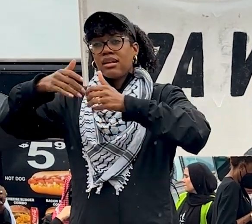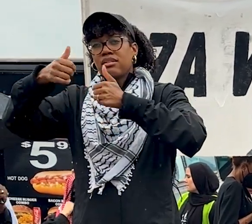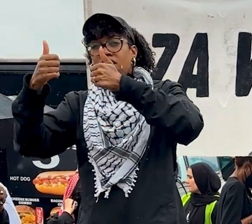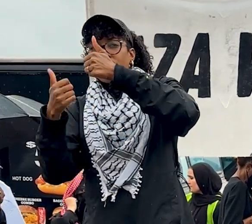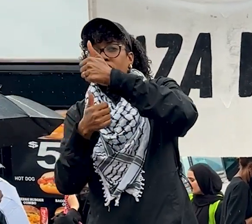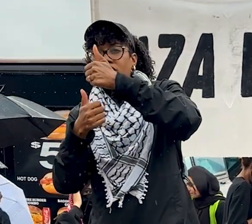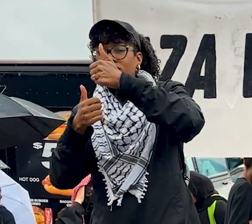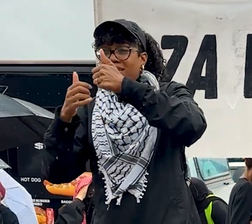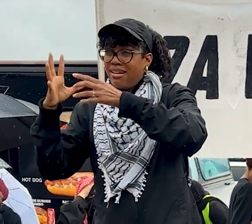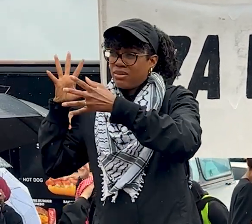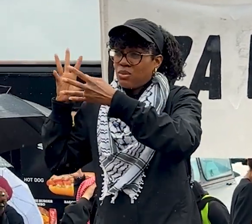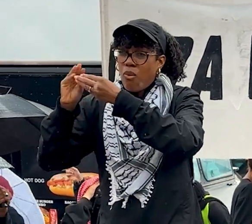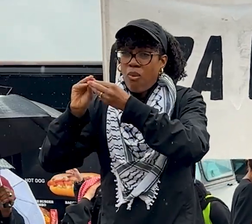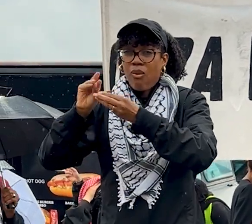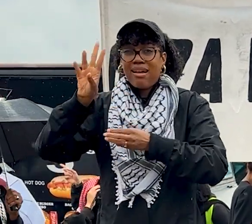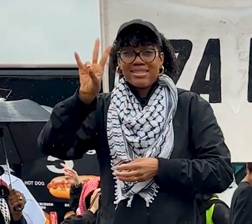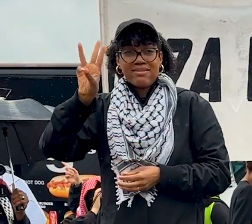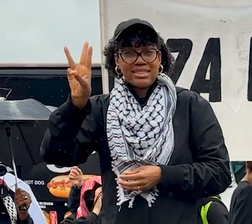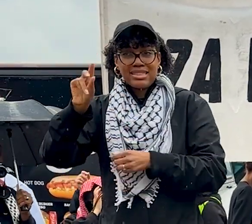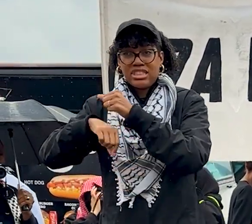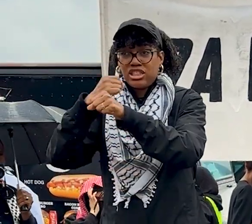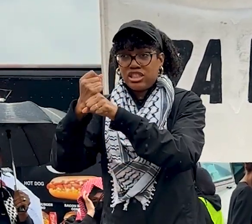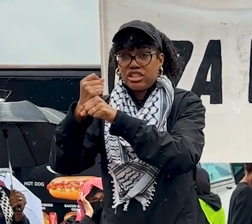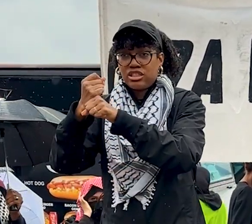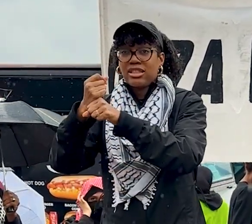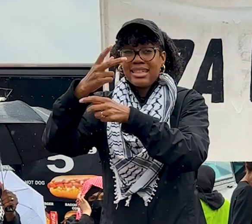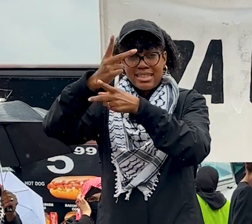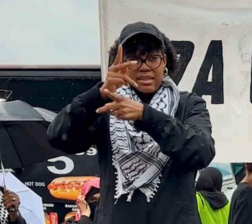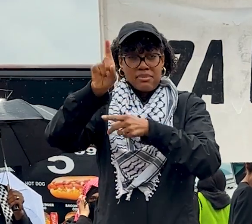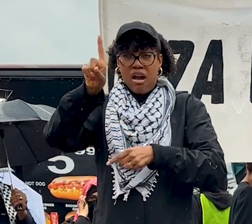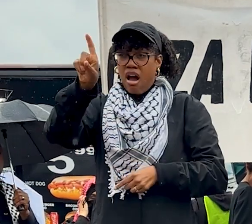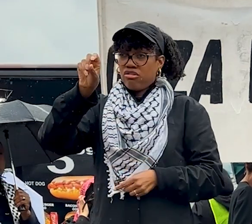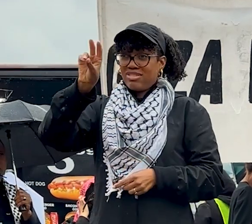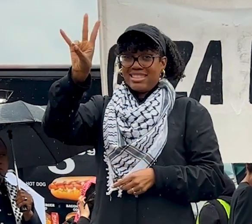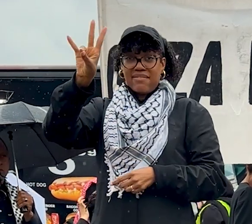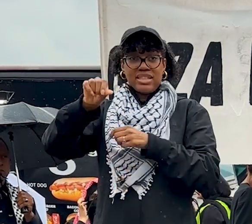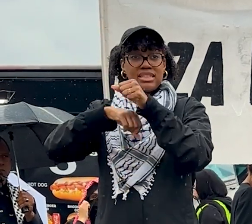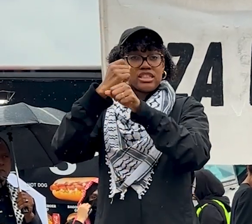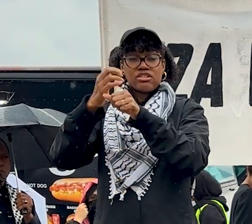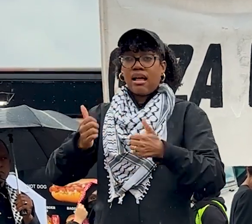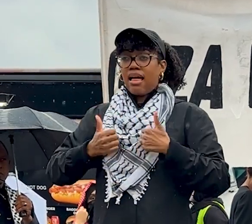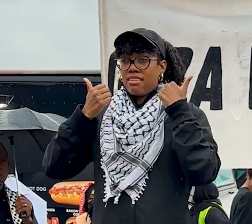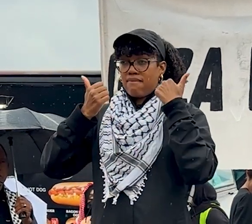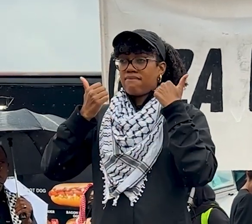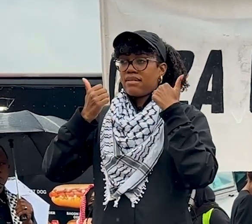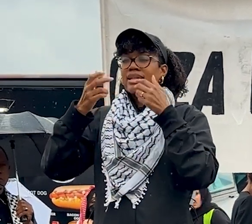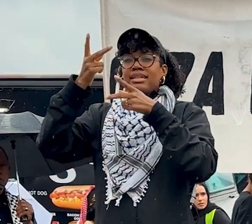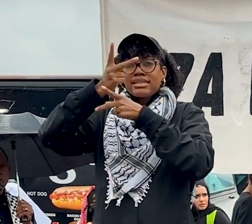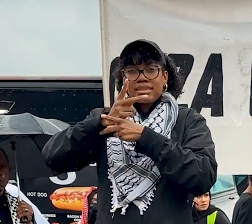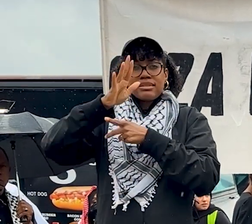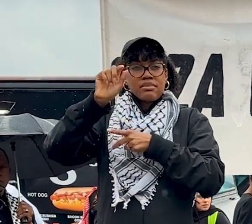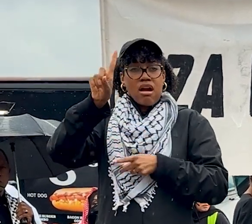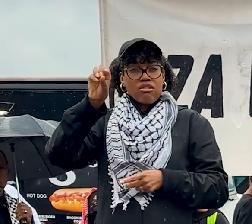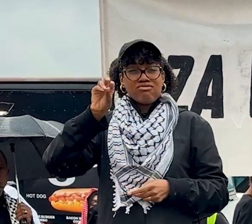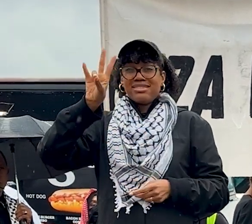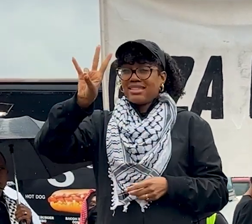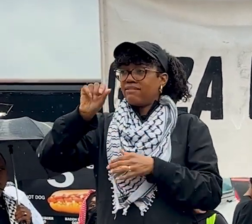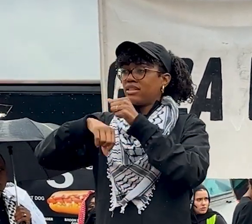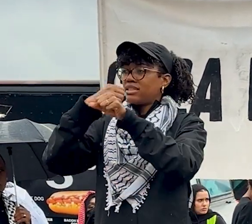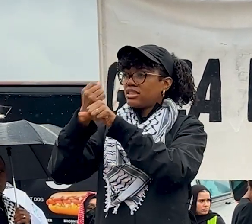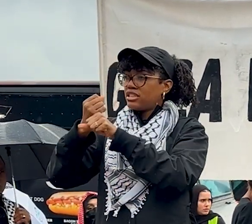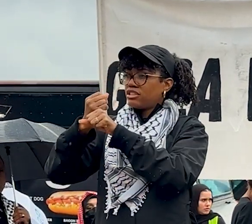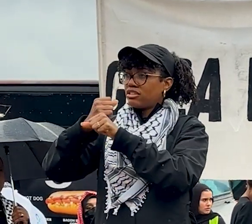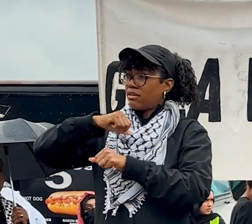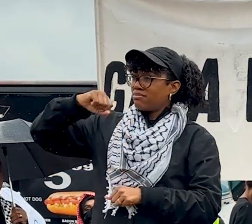the 107 years. Keep that 107 years alive. Keep that 107 years